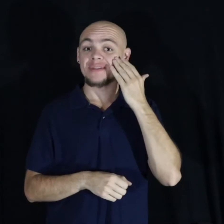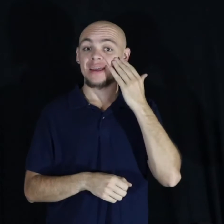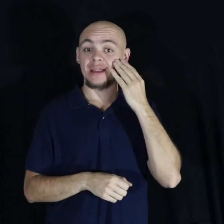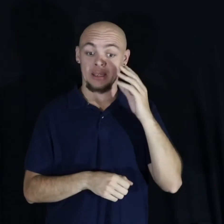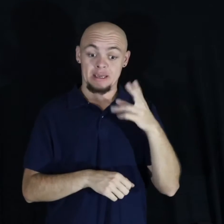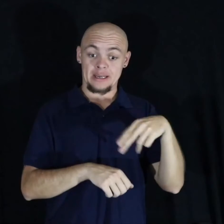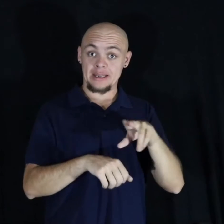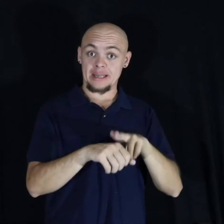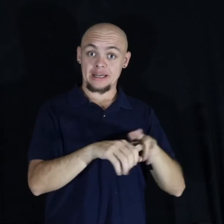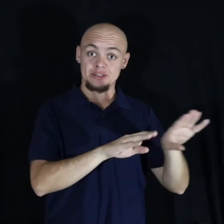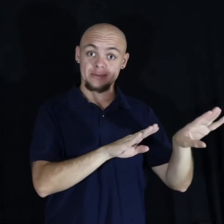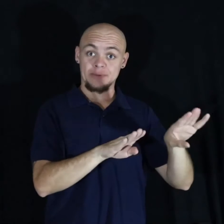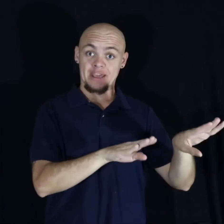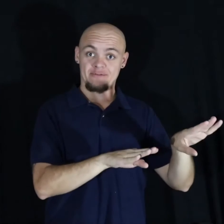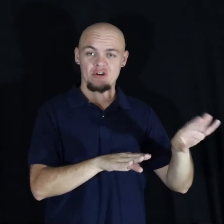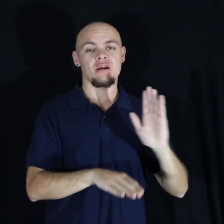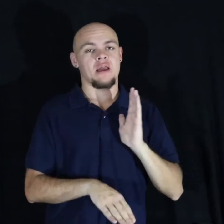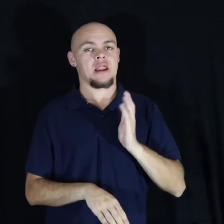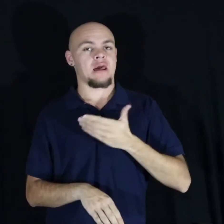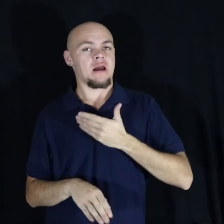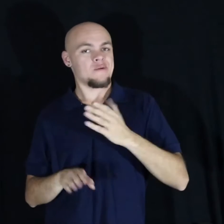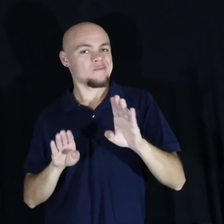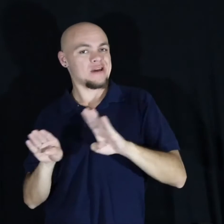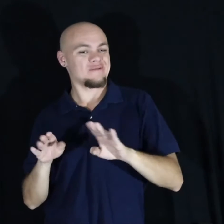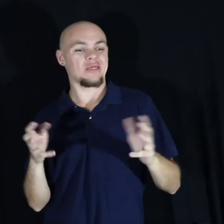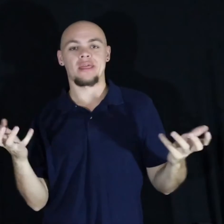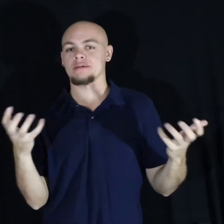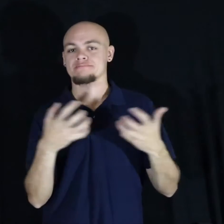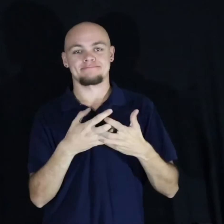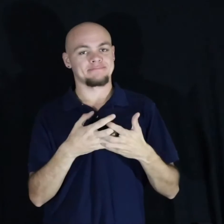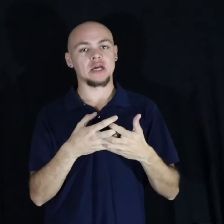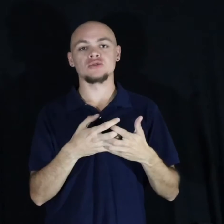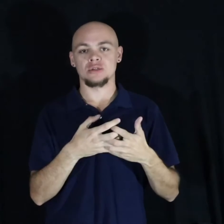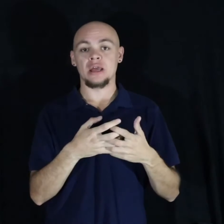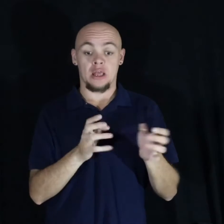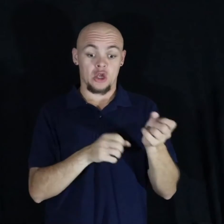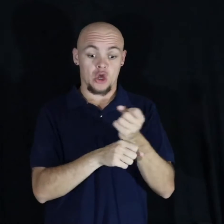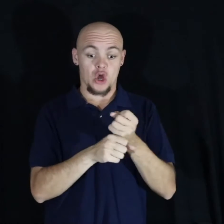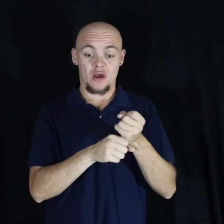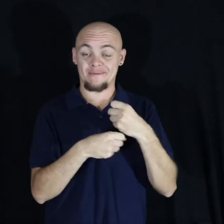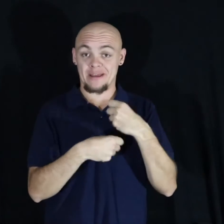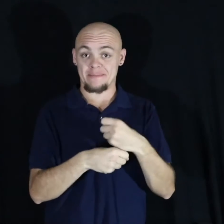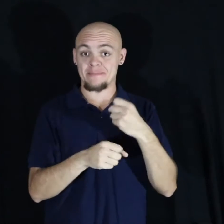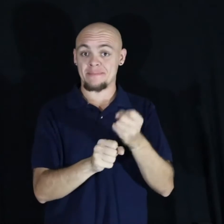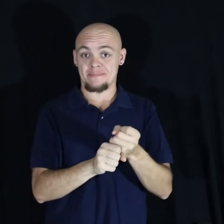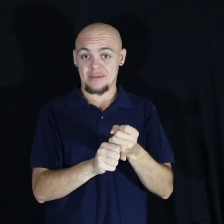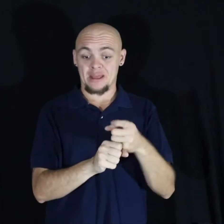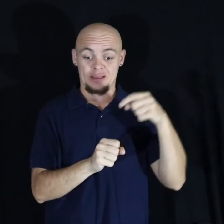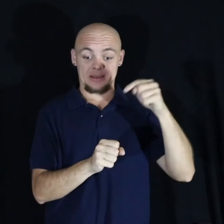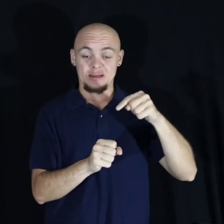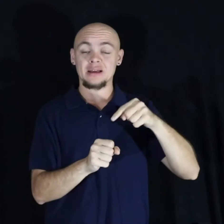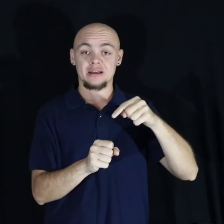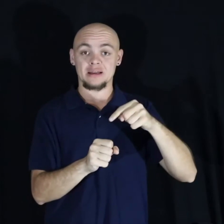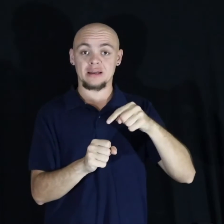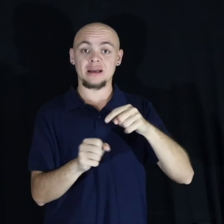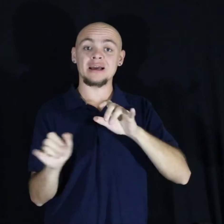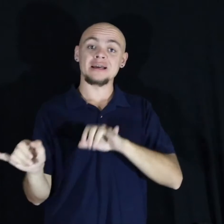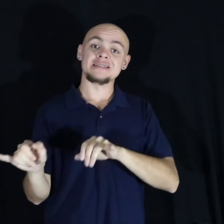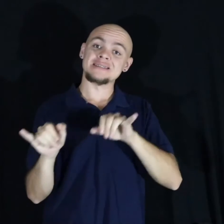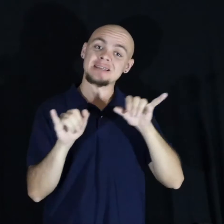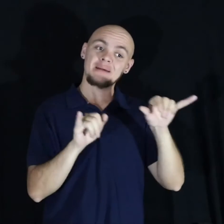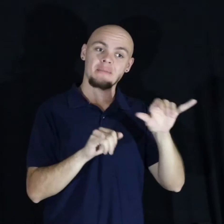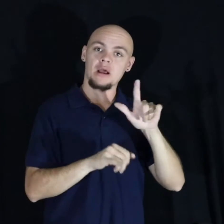nature's behavior and our own. And after investigating the various coffee-producing techniques that are used in the Eje Cafetero, the coffee-producing region of